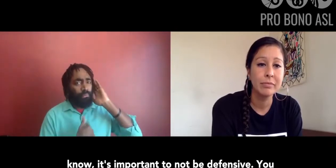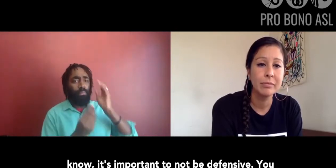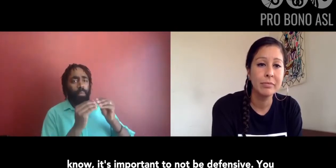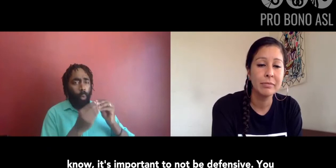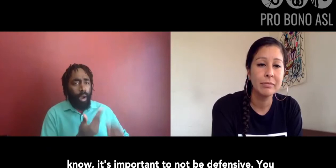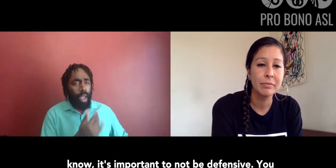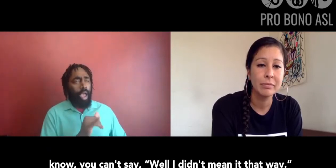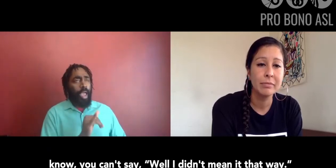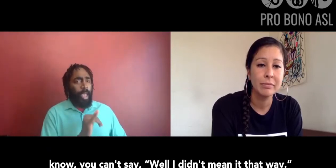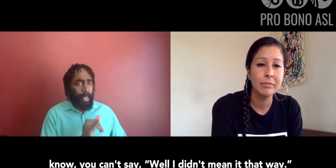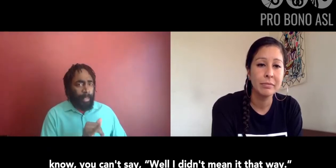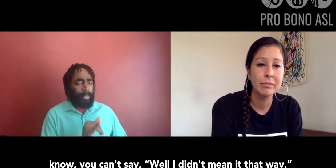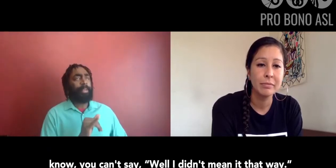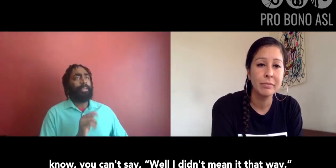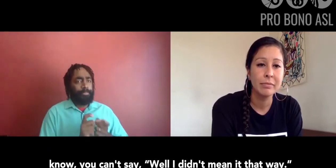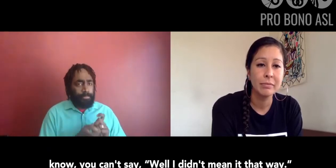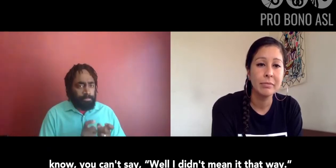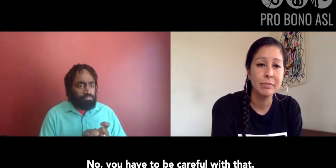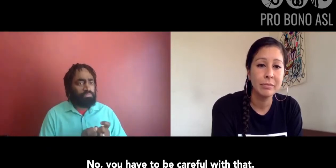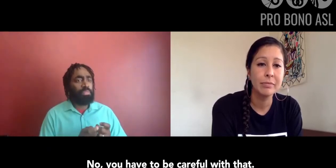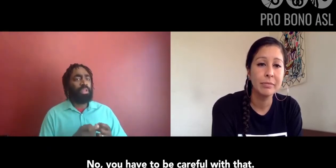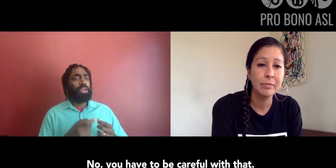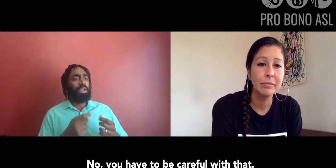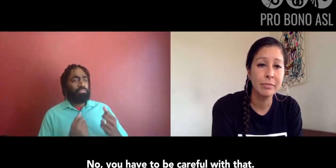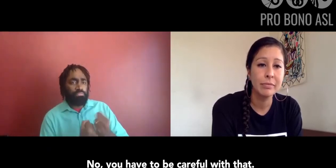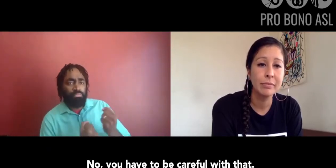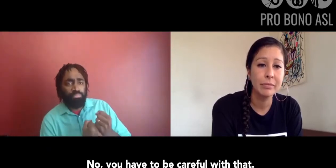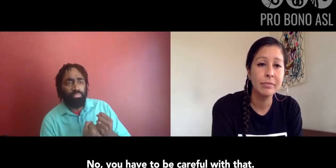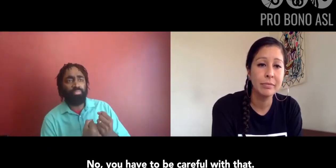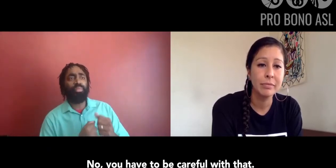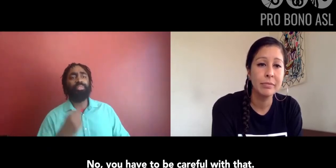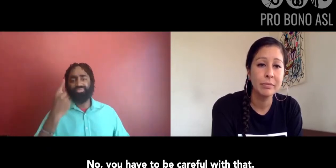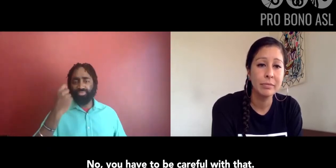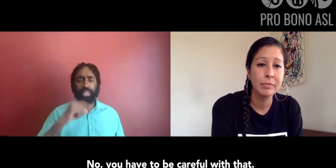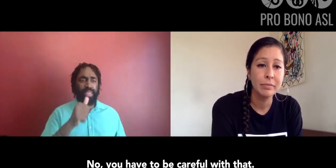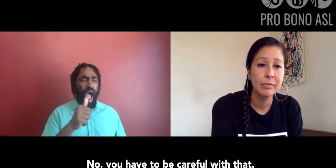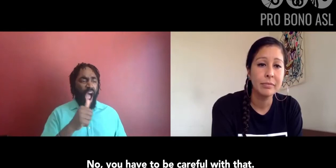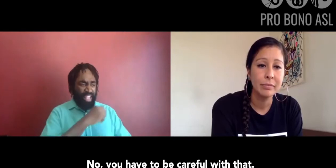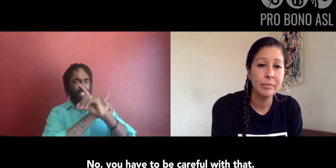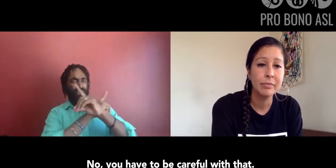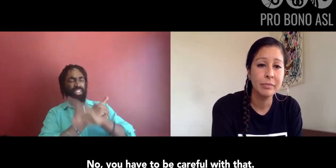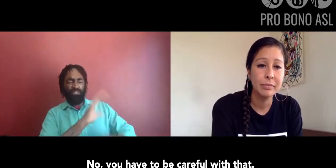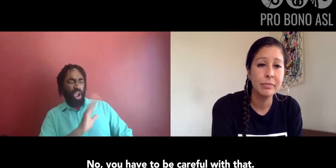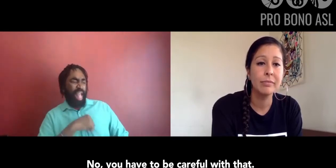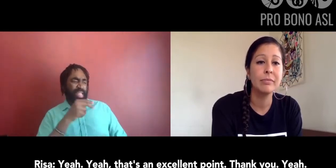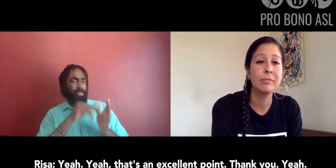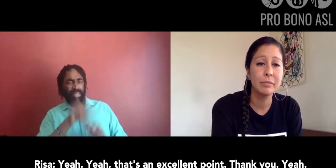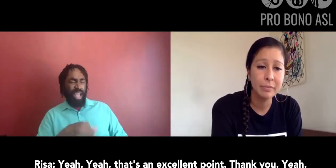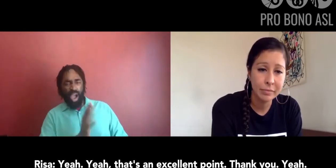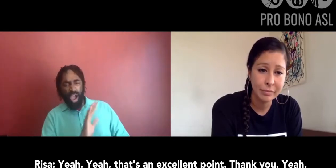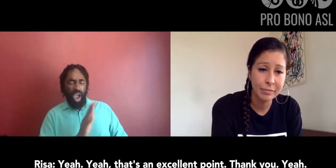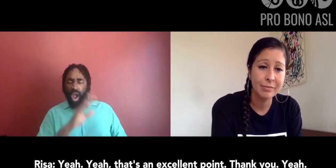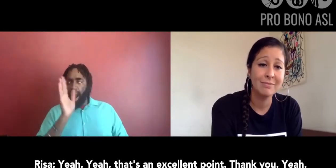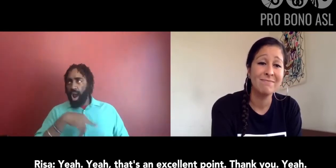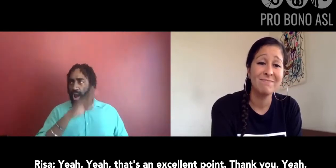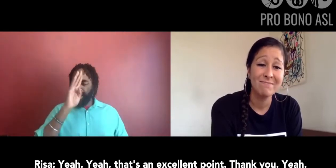be defensive. You can't say, well, I didn't mean it that way. No, you have to be careful with that. Yeah, that's an